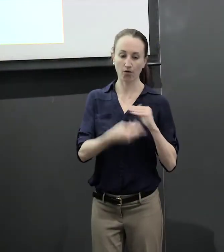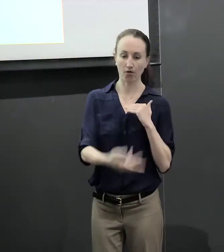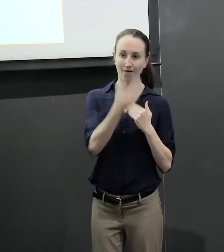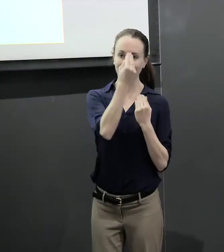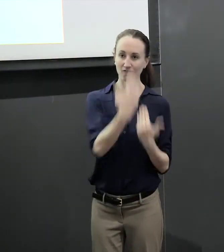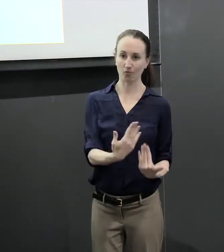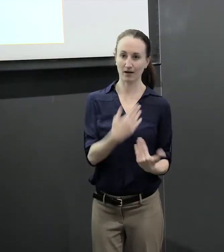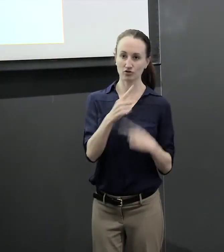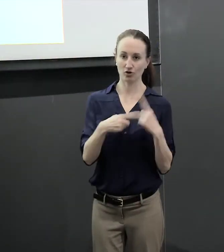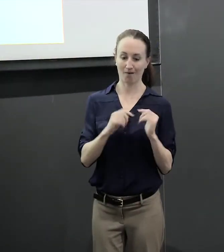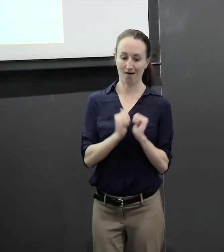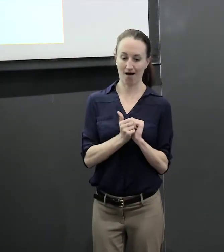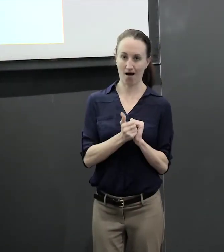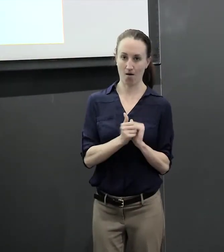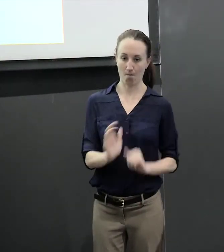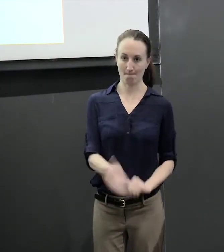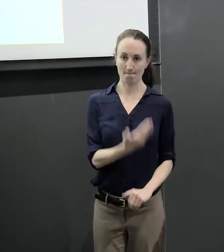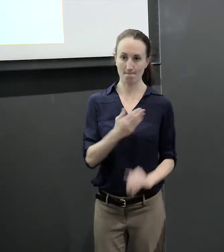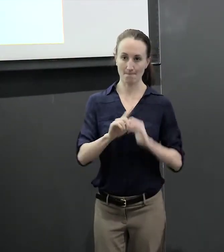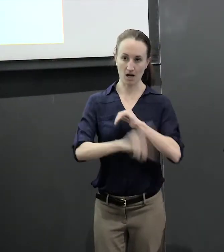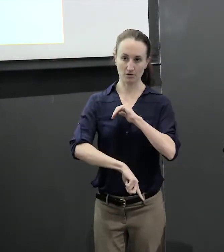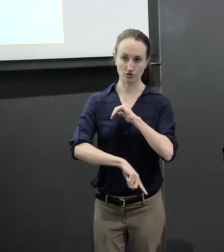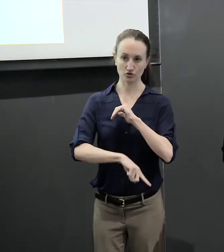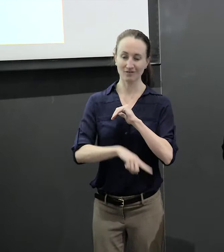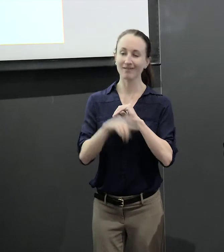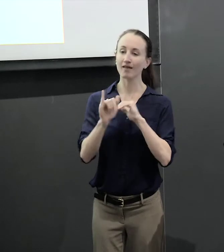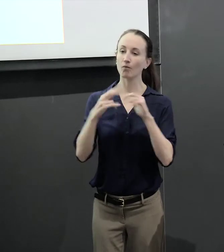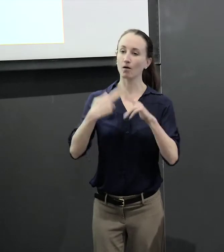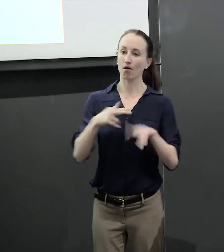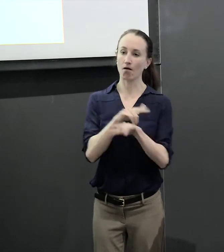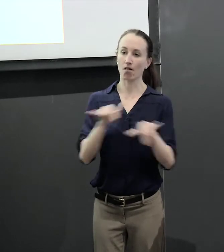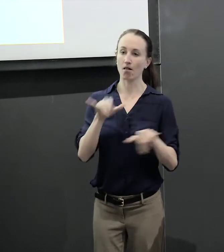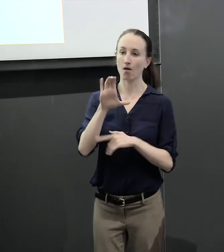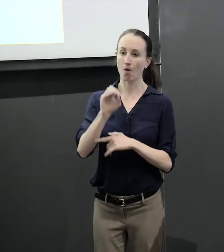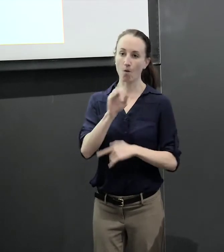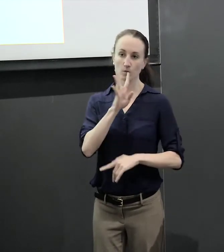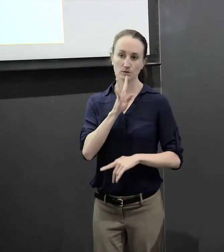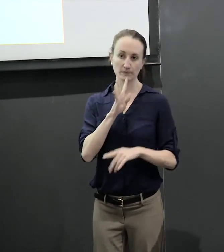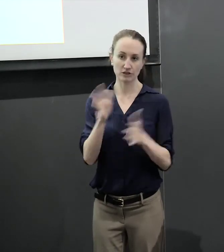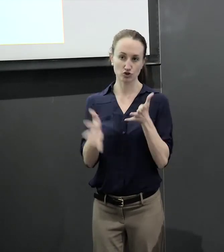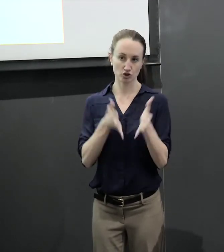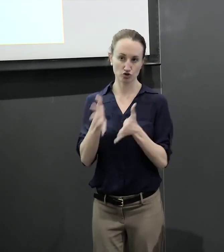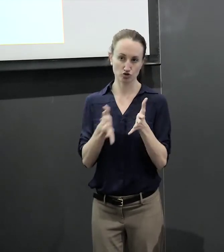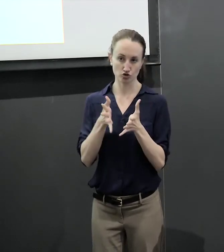That's a co-speech gesture. It co-occurs with a word that it modifies.